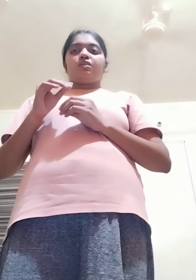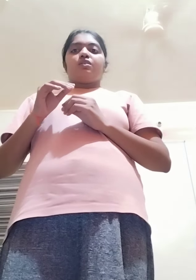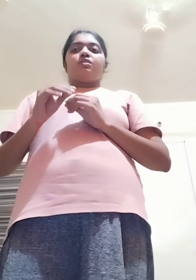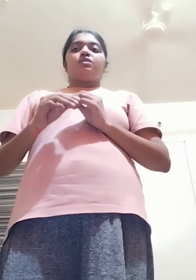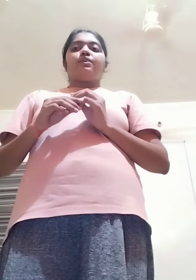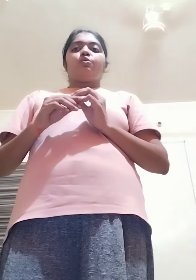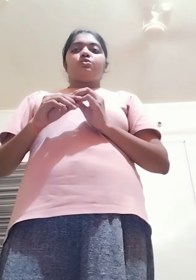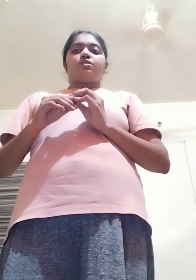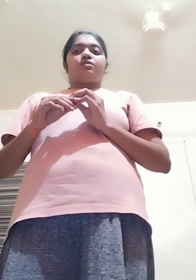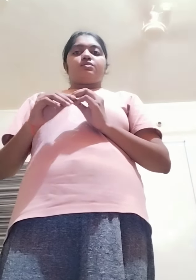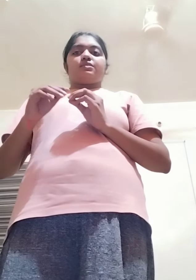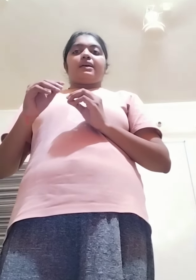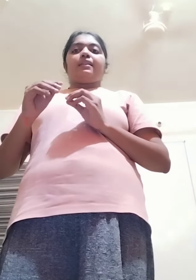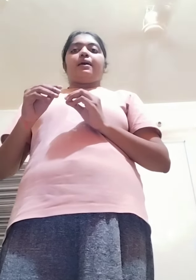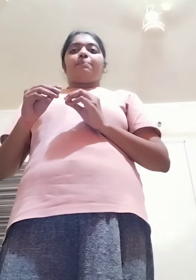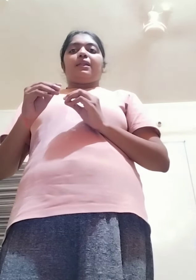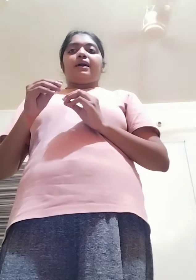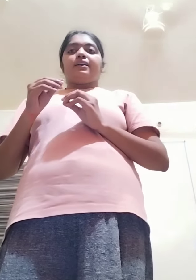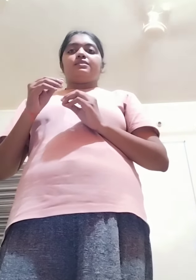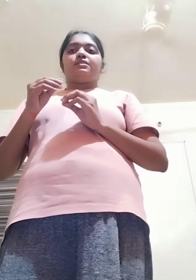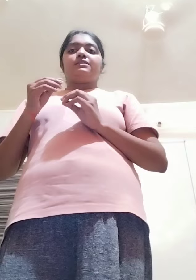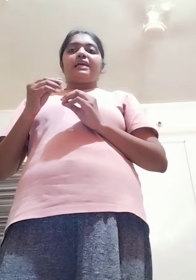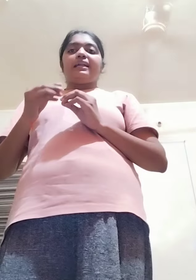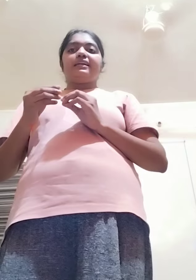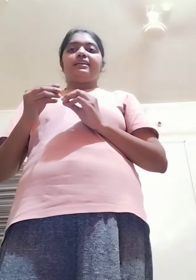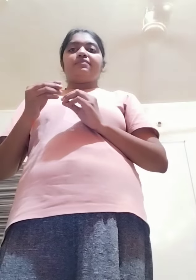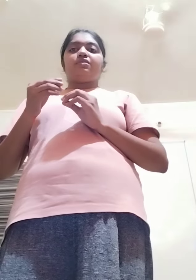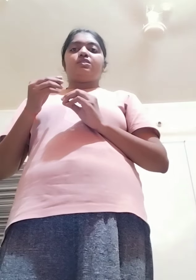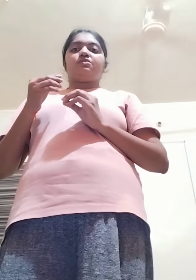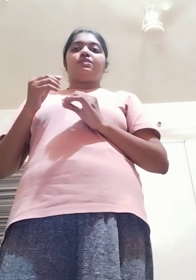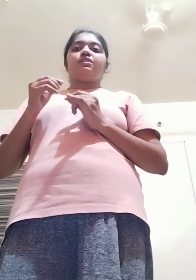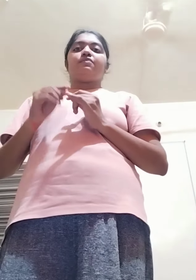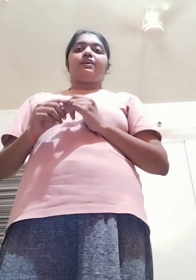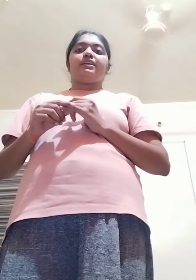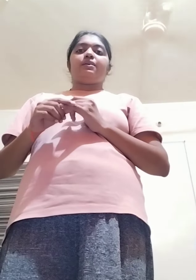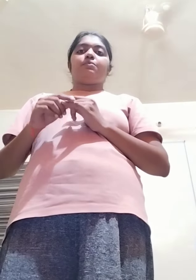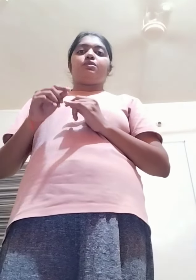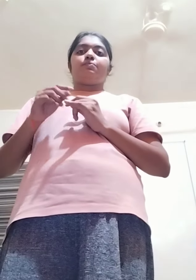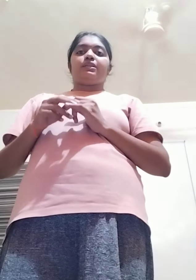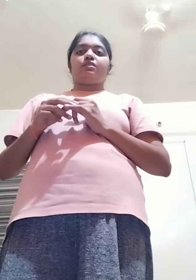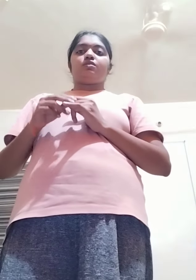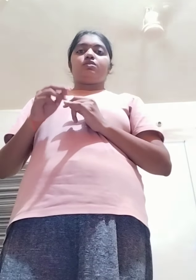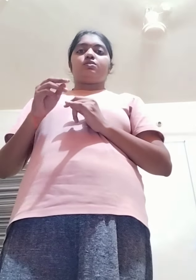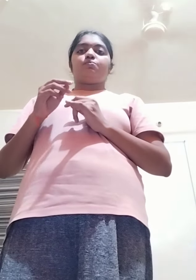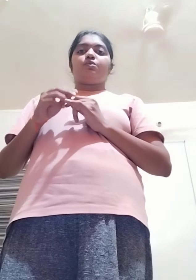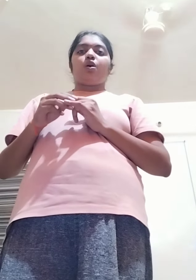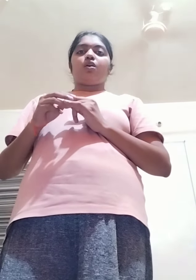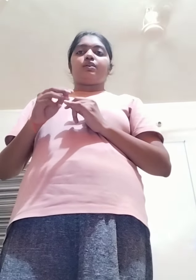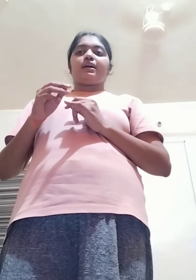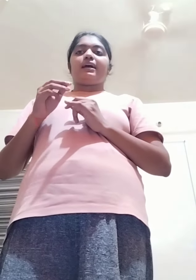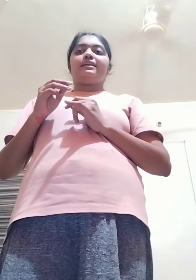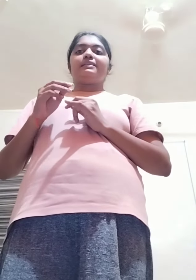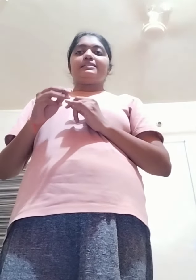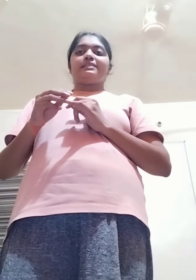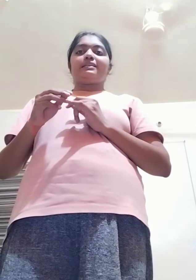The users can apply the static keywords with variable, methods, block and nested